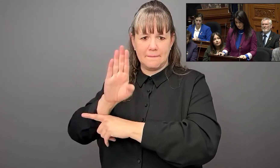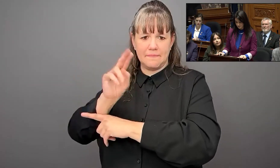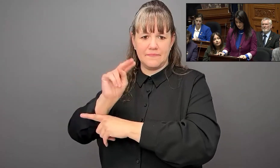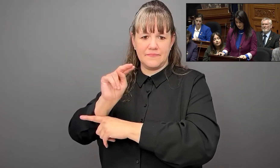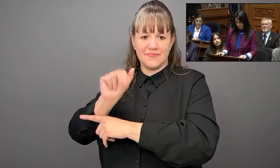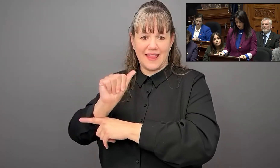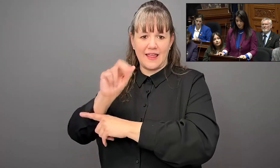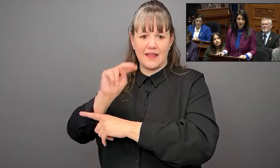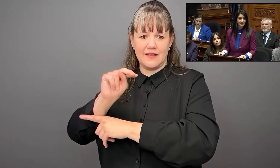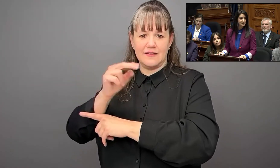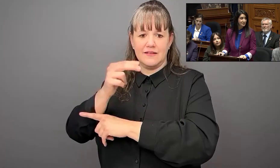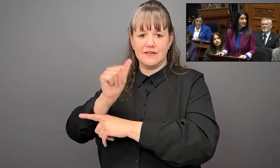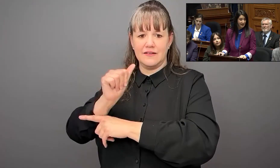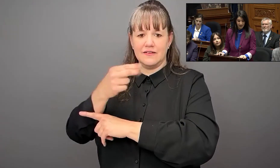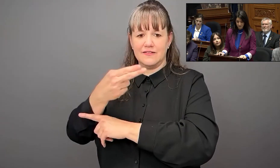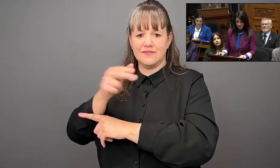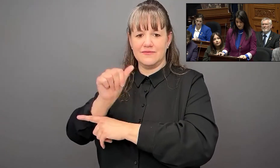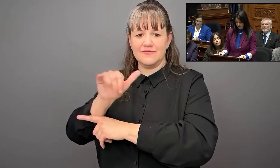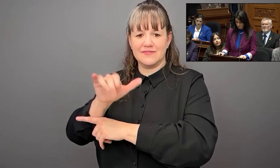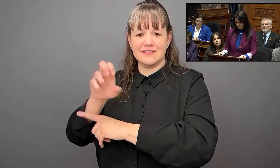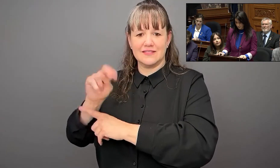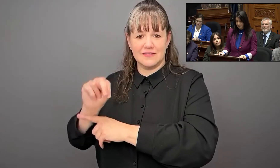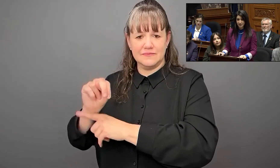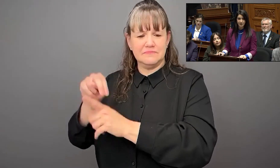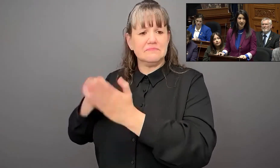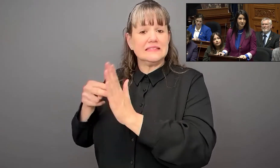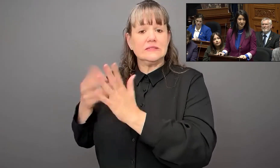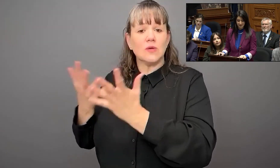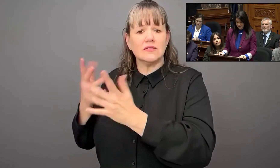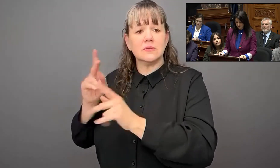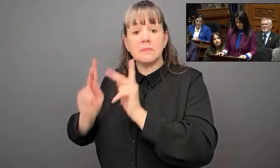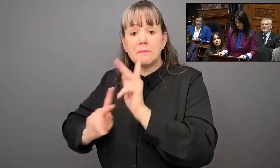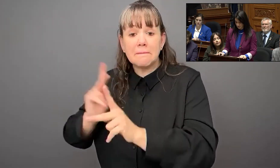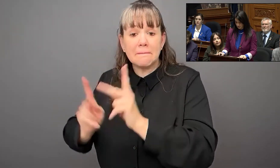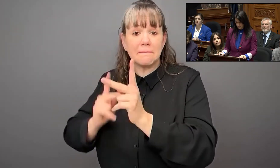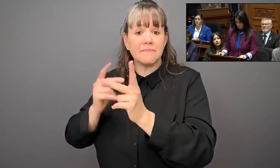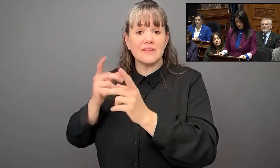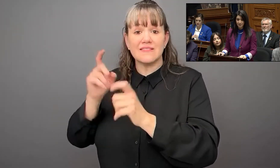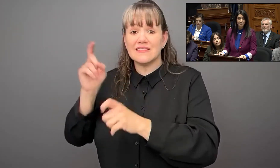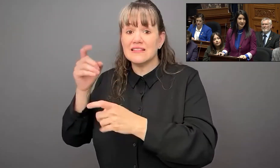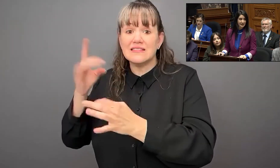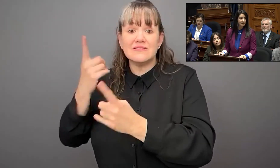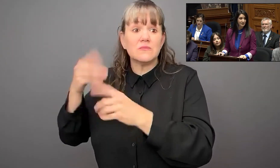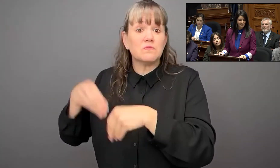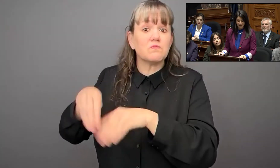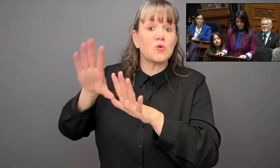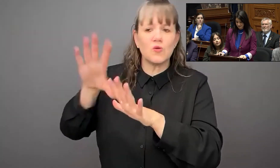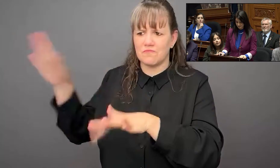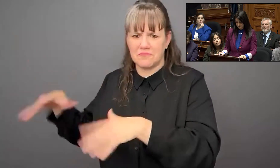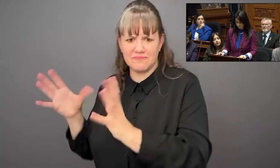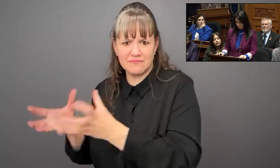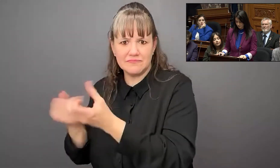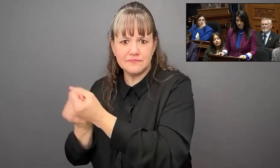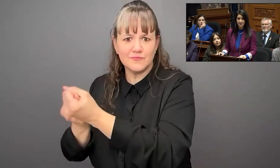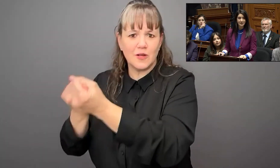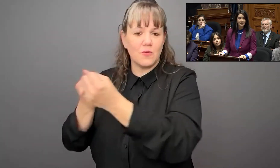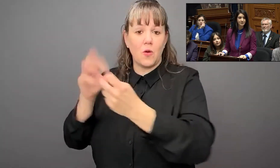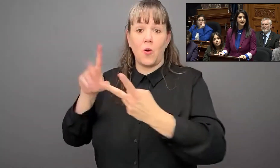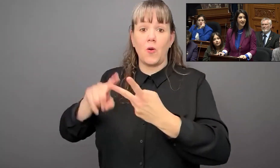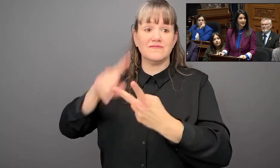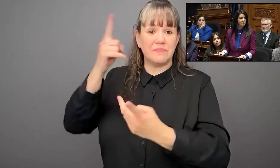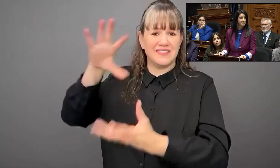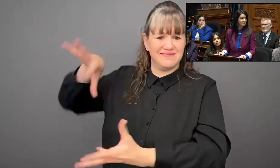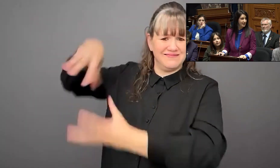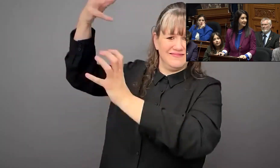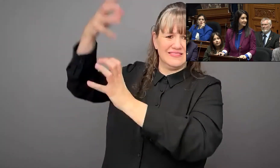in times of need, whether it's moving a house, responding to a natural disaster, or supporting a neighbor in crisis.